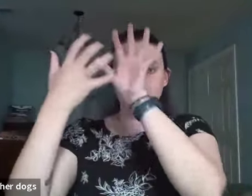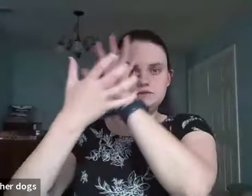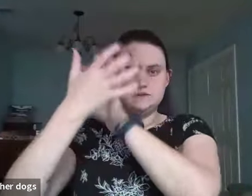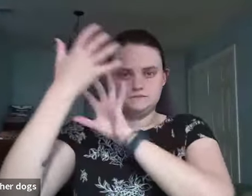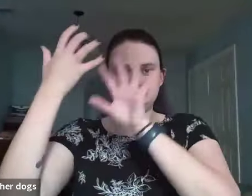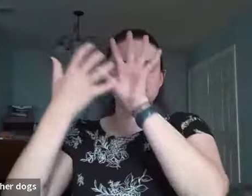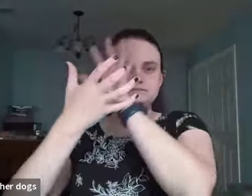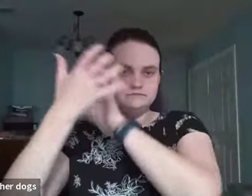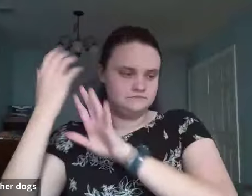confused.